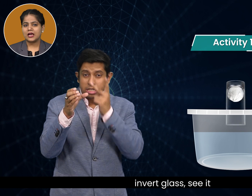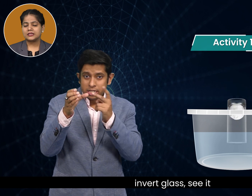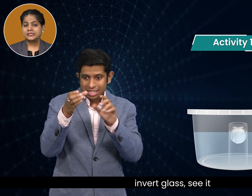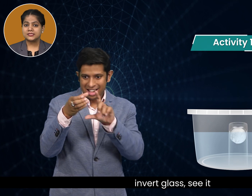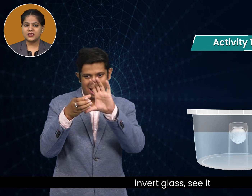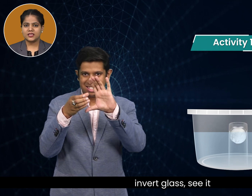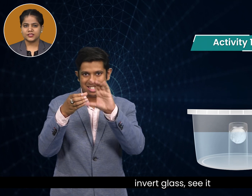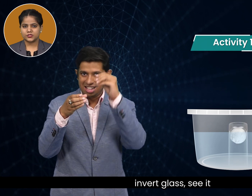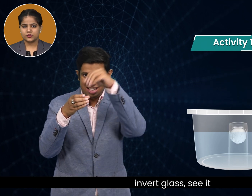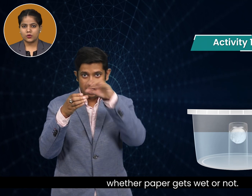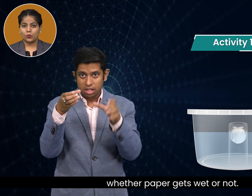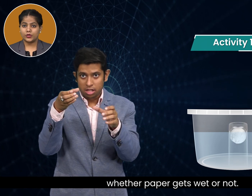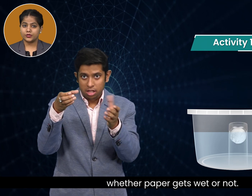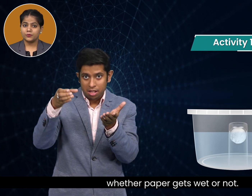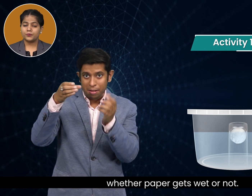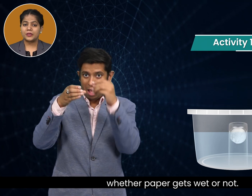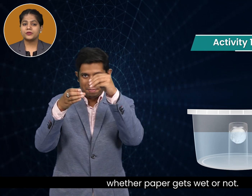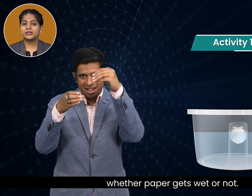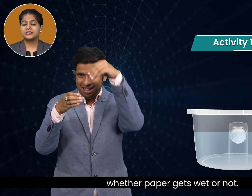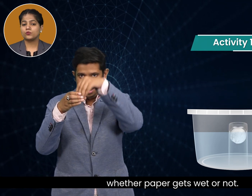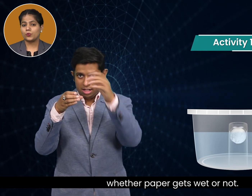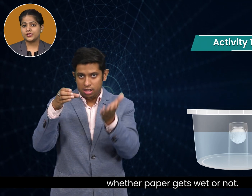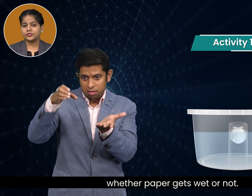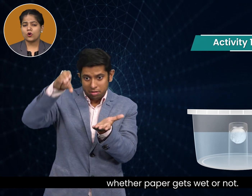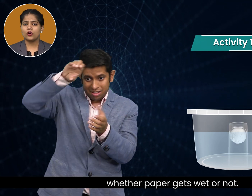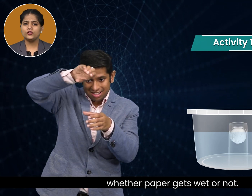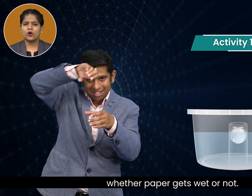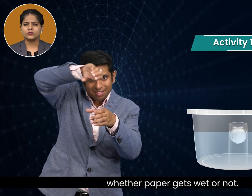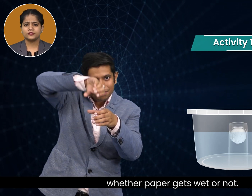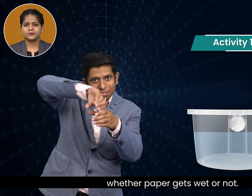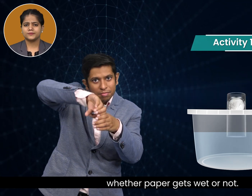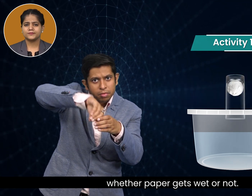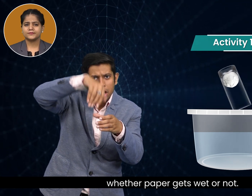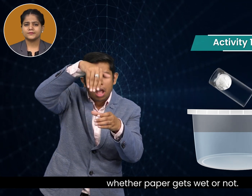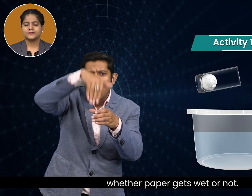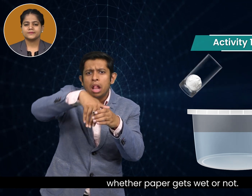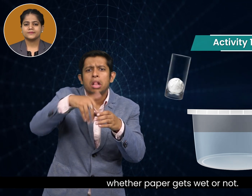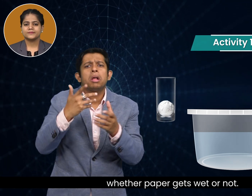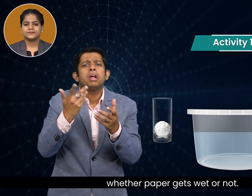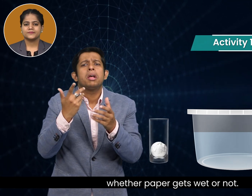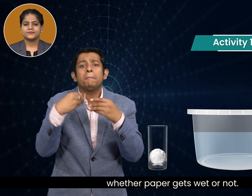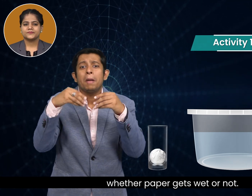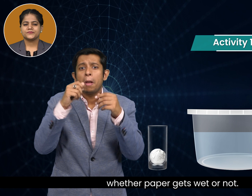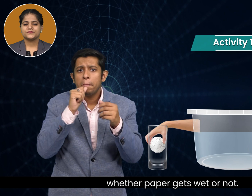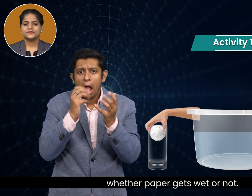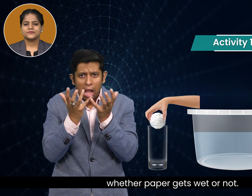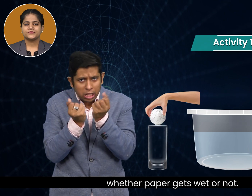Invert glass, see it whether paper gets wet or not.